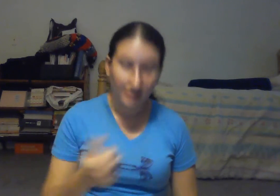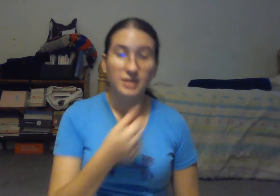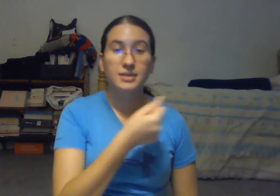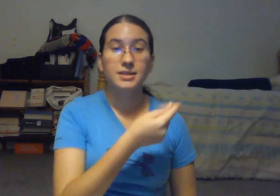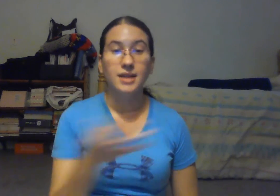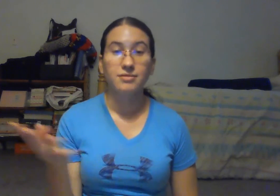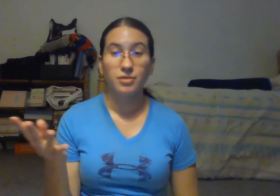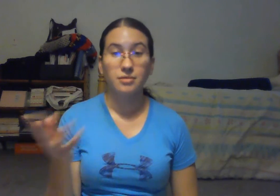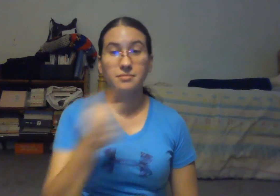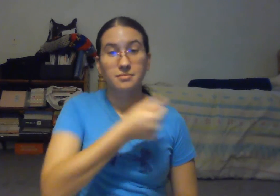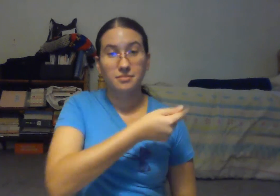Several.